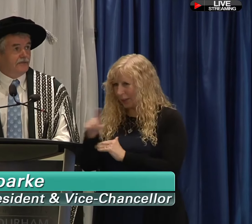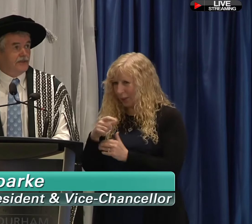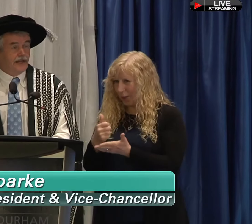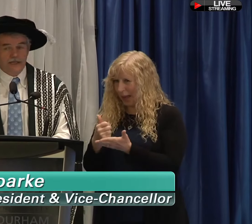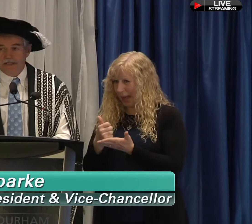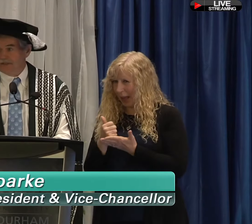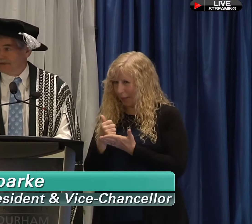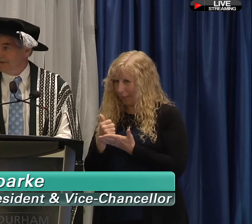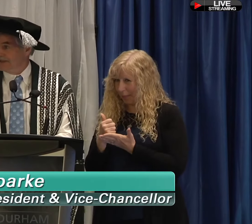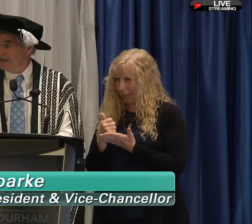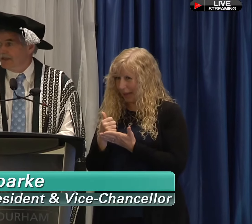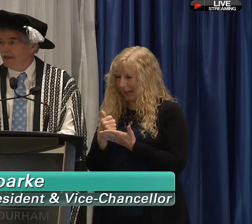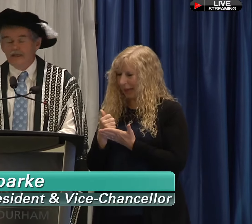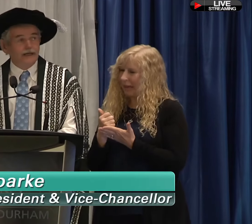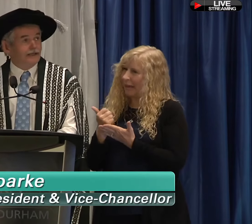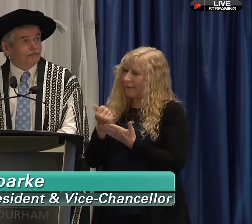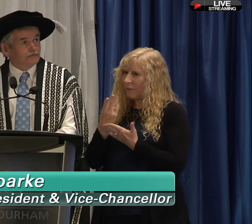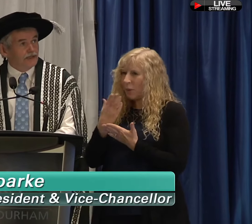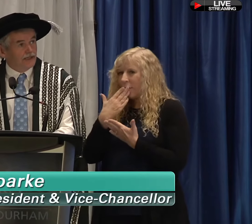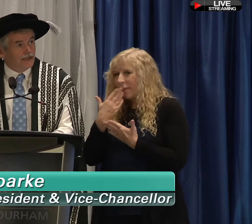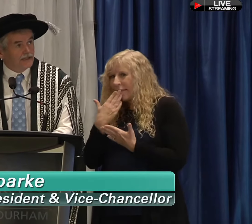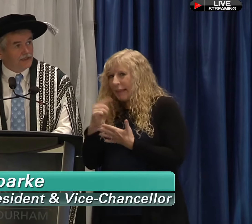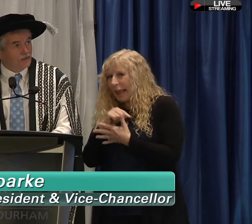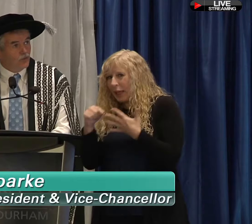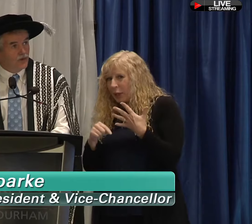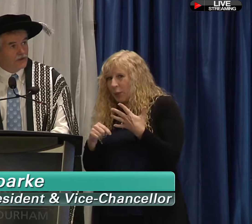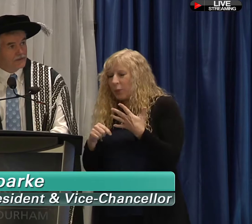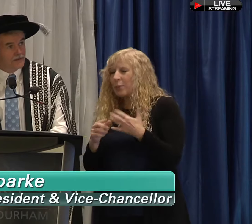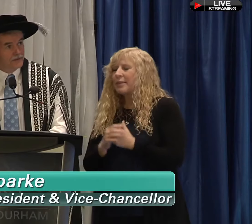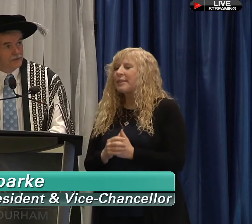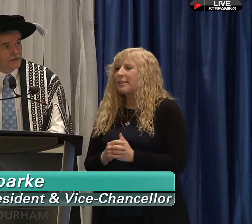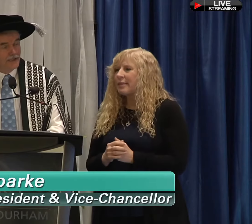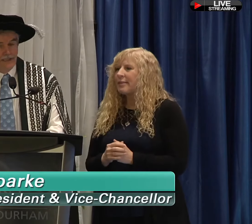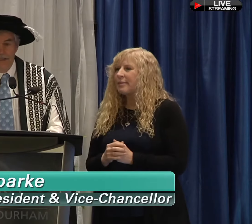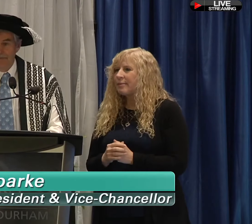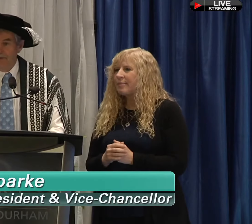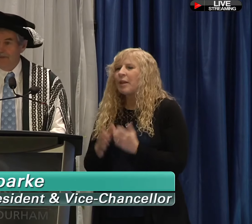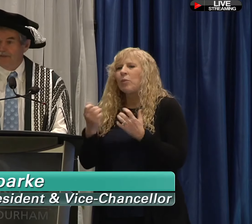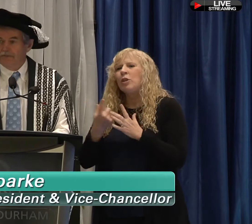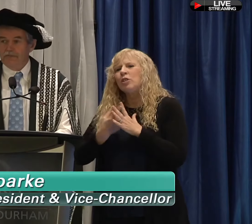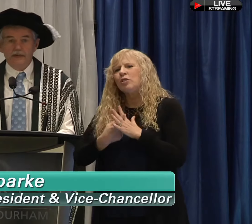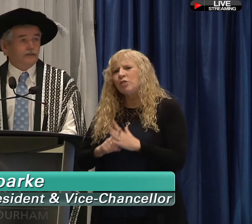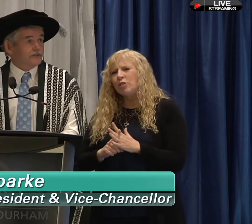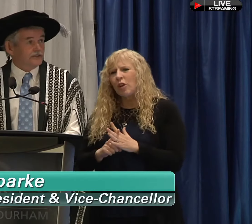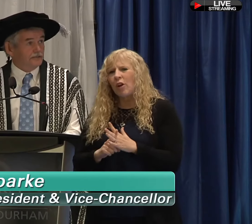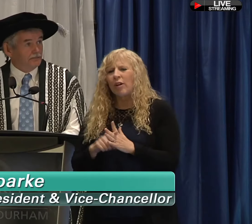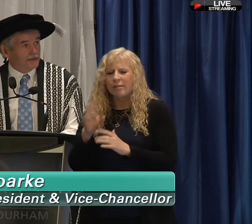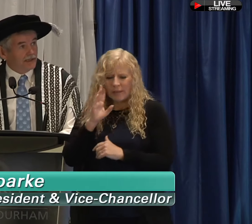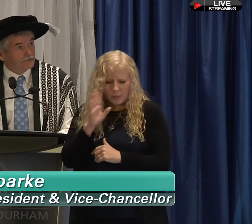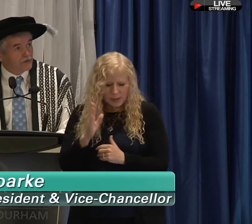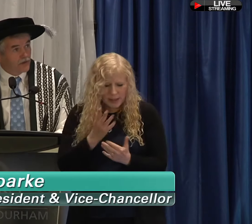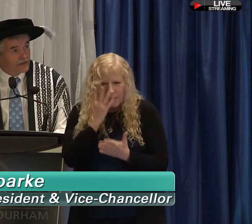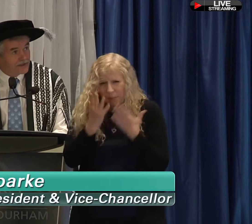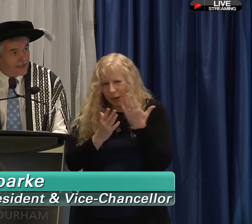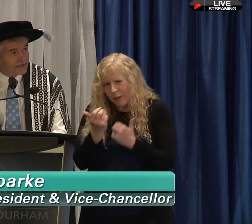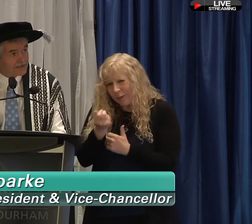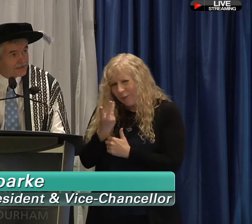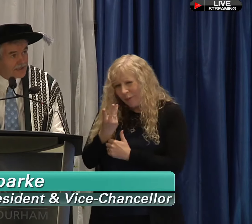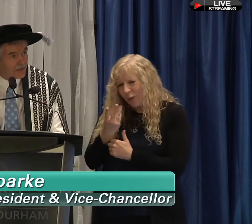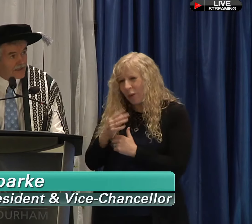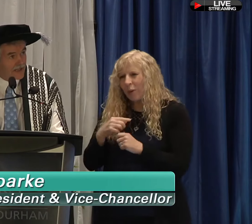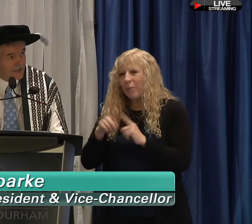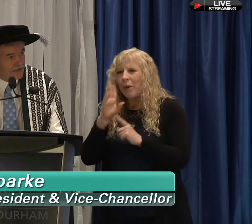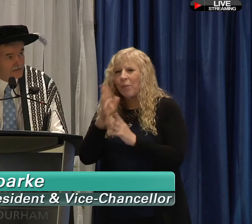say some thank yous. And I think I want to begin, and I'm going to embarrass them, but I'm going to